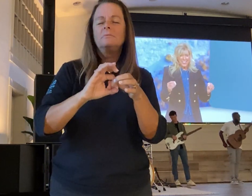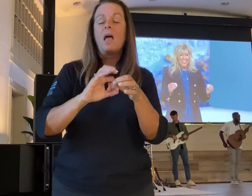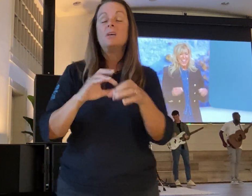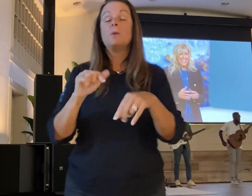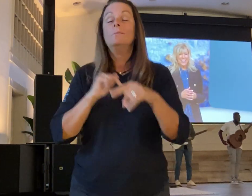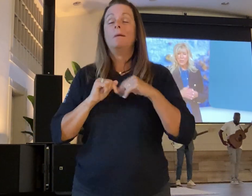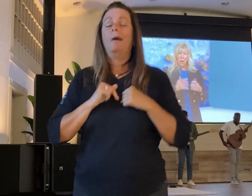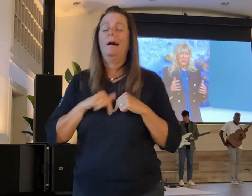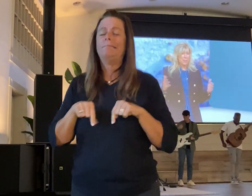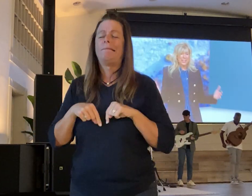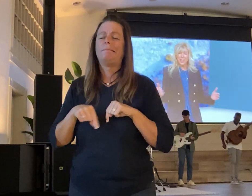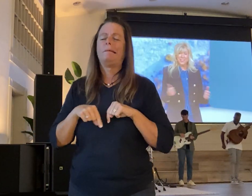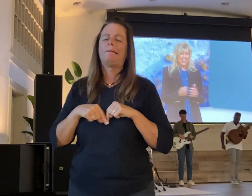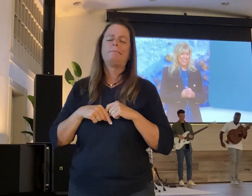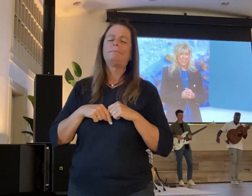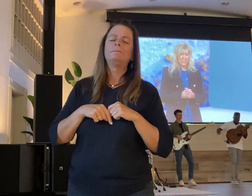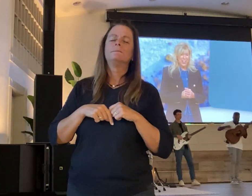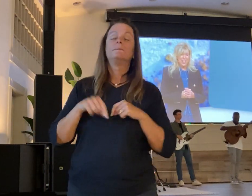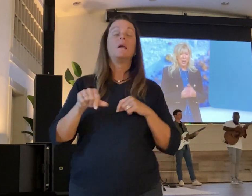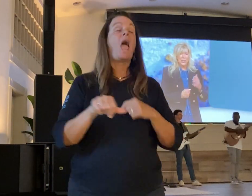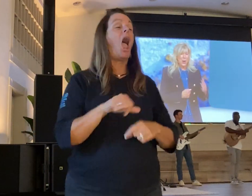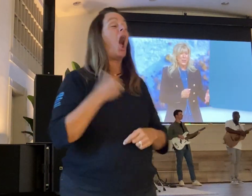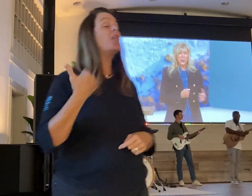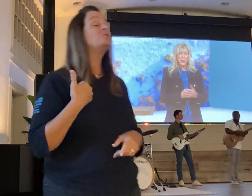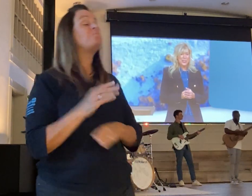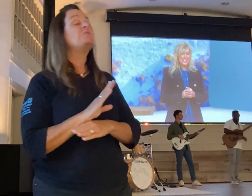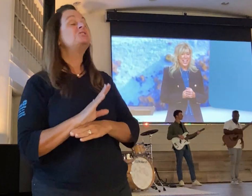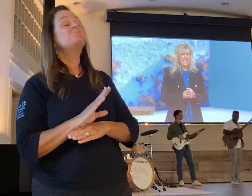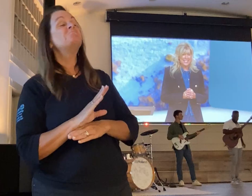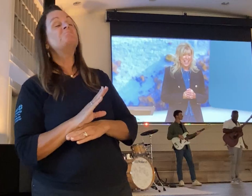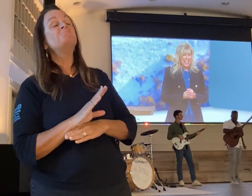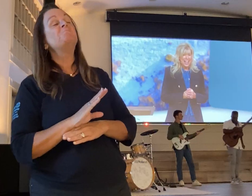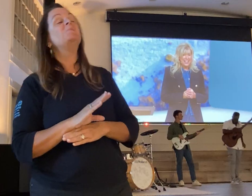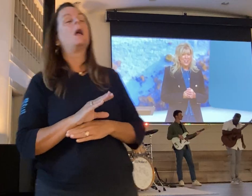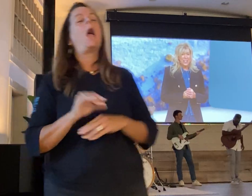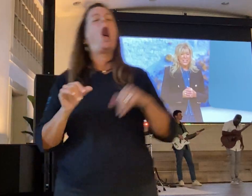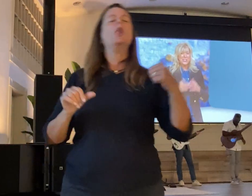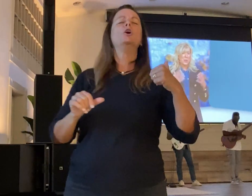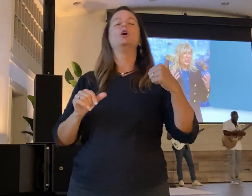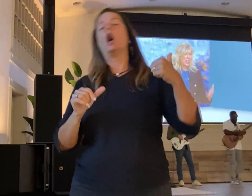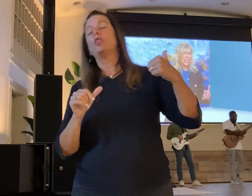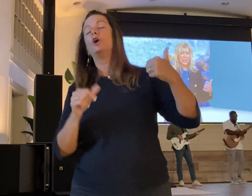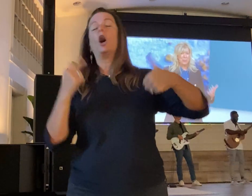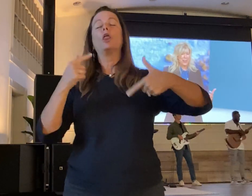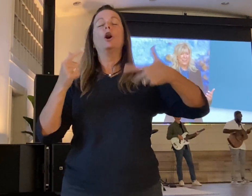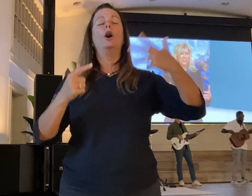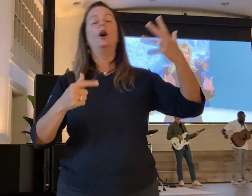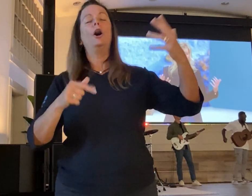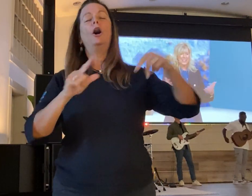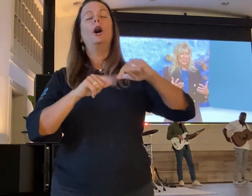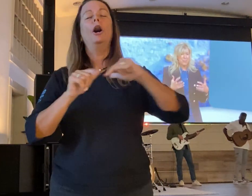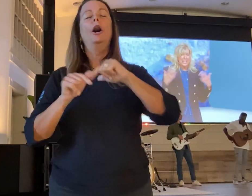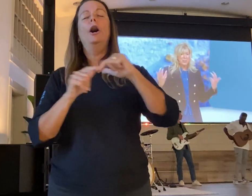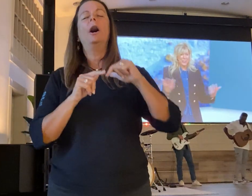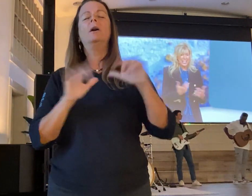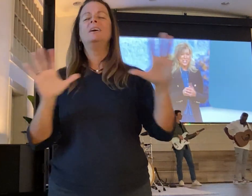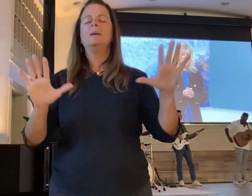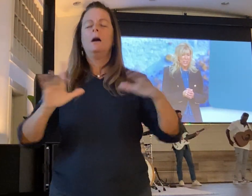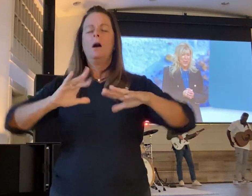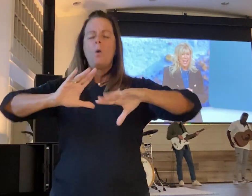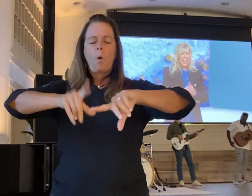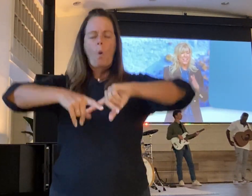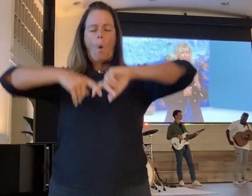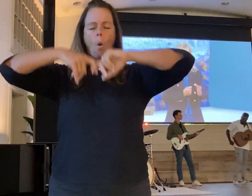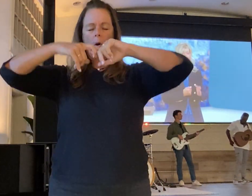that are not, that they would help somebody else take theirs. God, we know that your word says that it is so good and pleasant for us to be